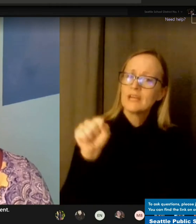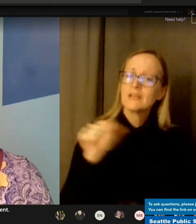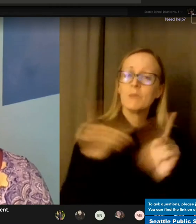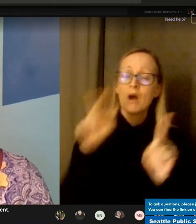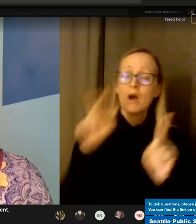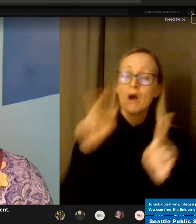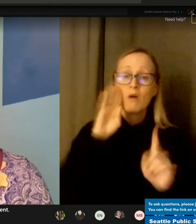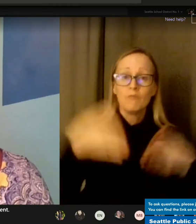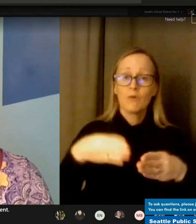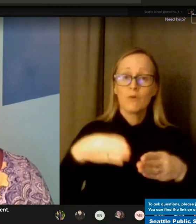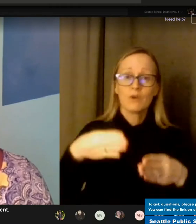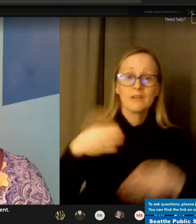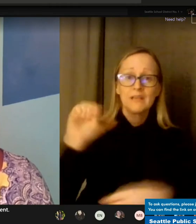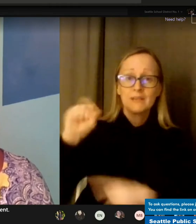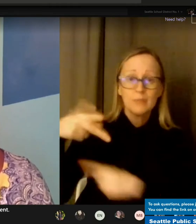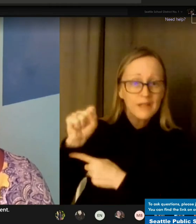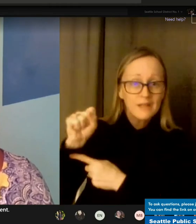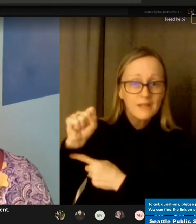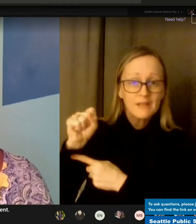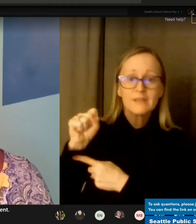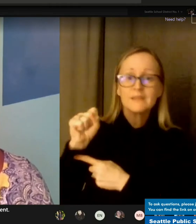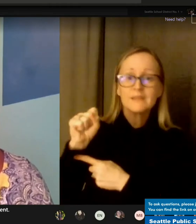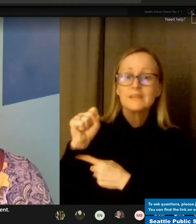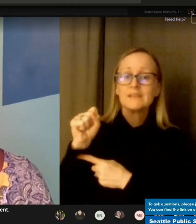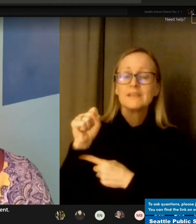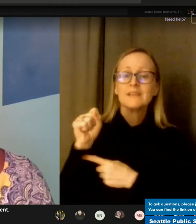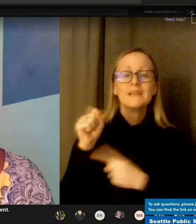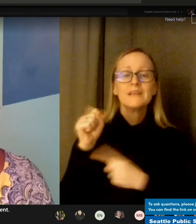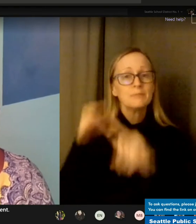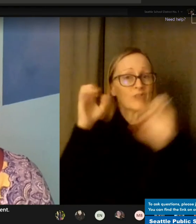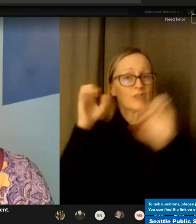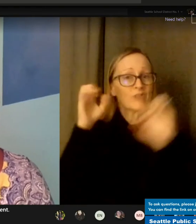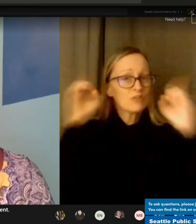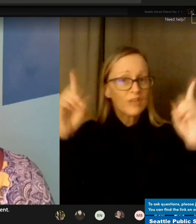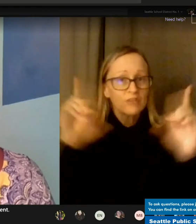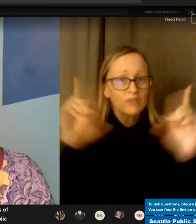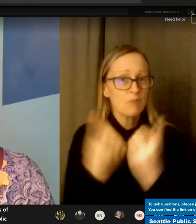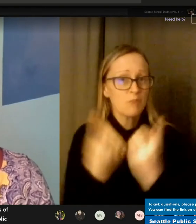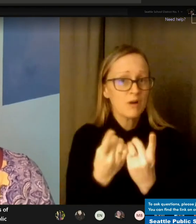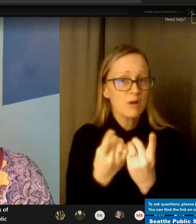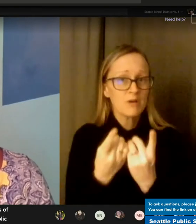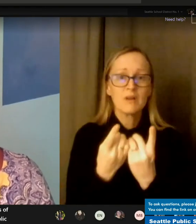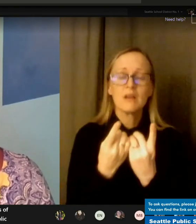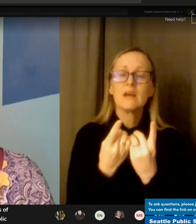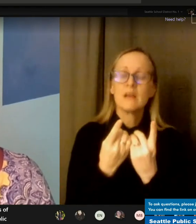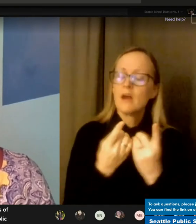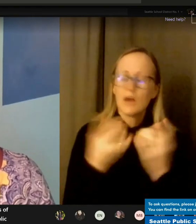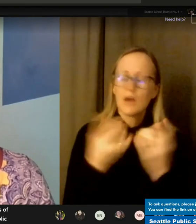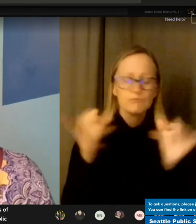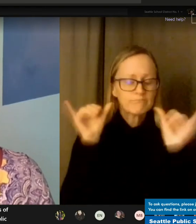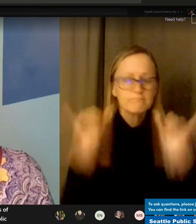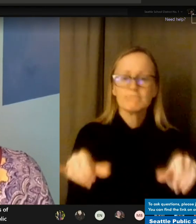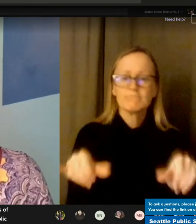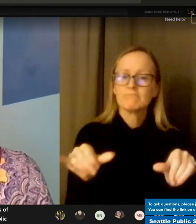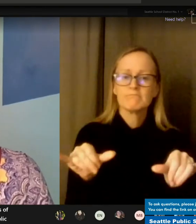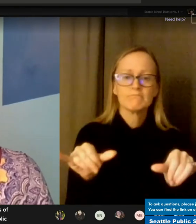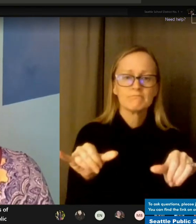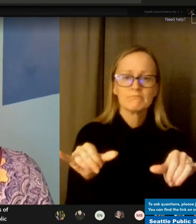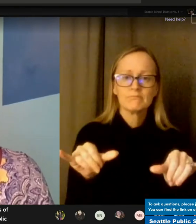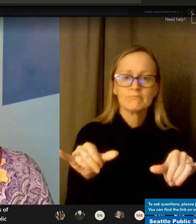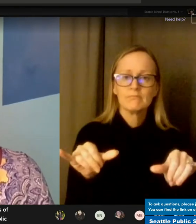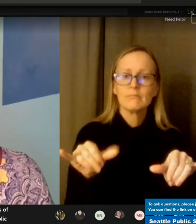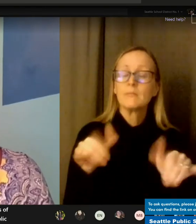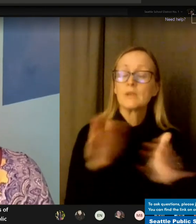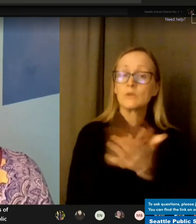and the Seattle Public Schools Special Education Department remains consistent. As a district,